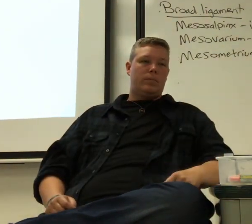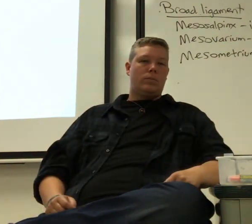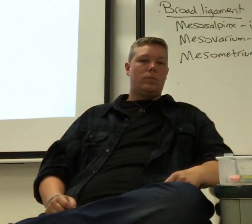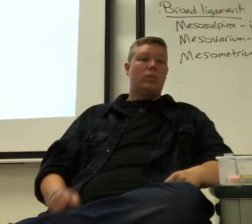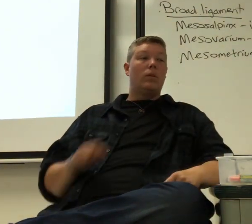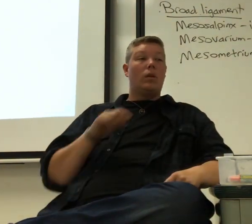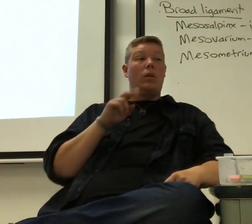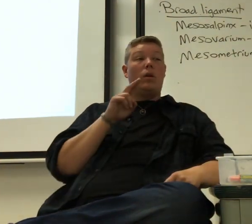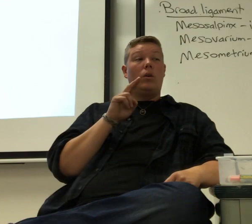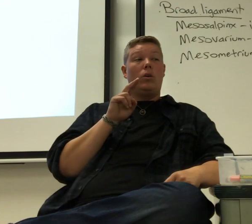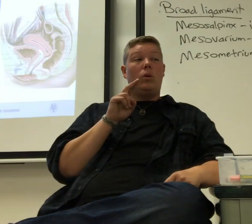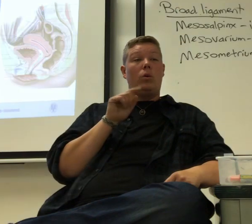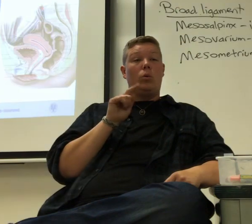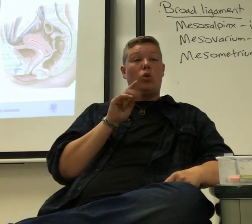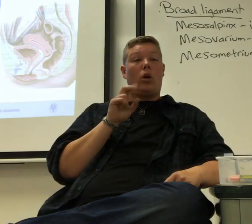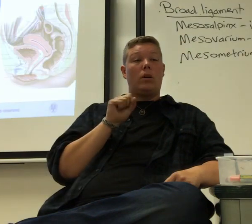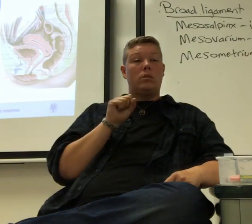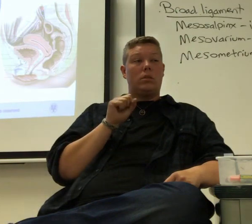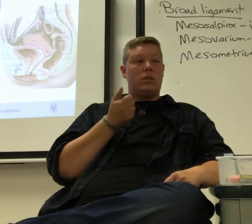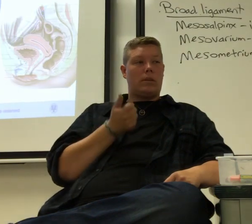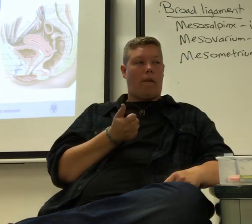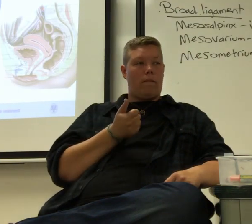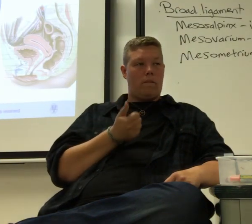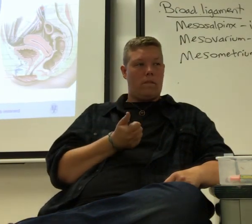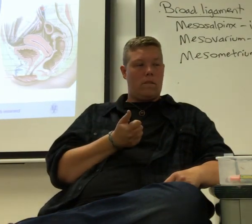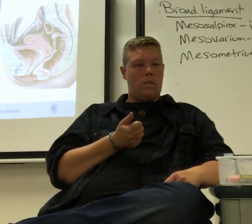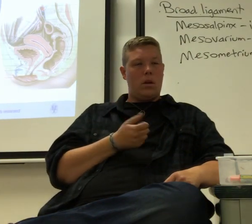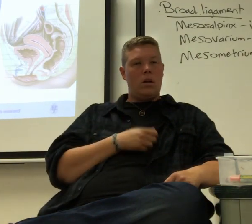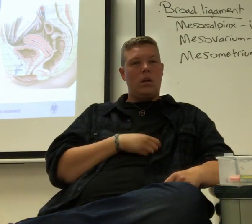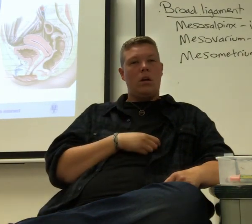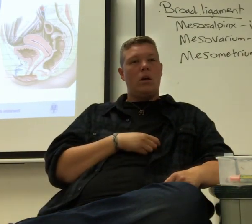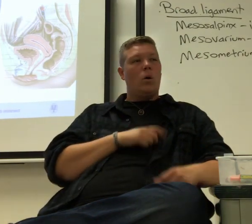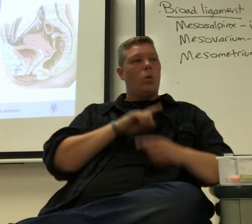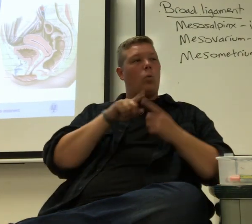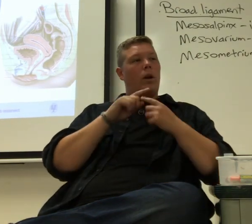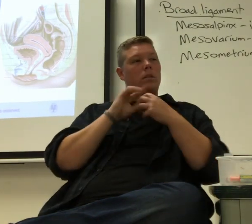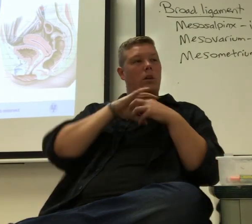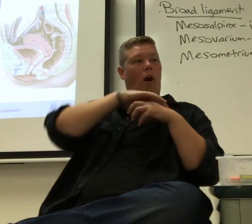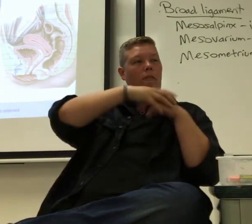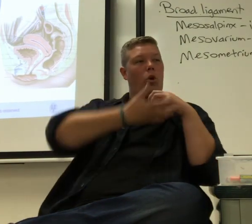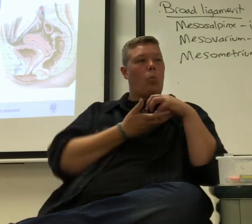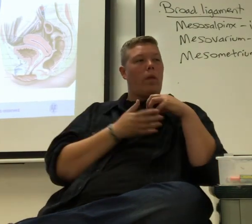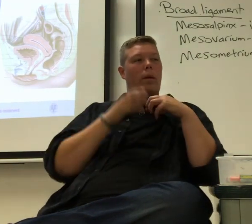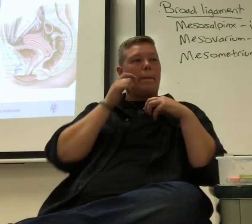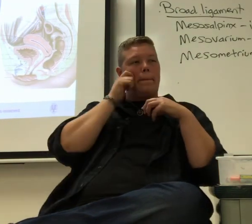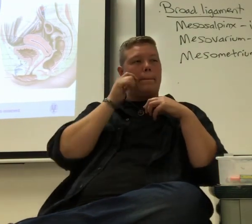The uterus itself, when it's covered with the peritoneum,